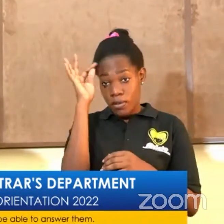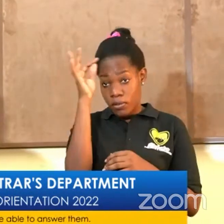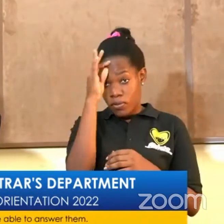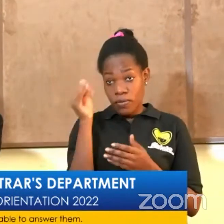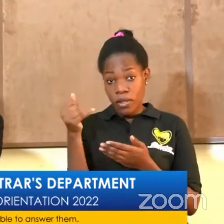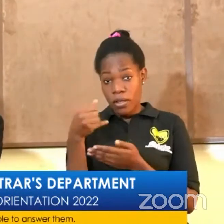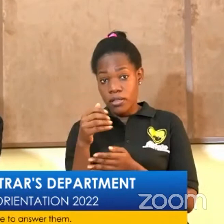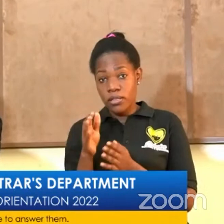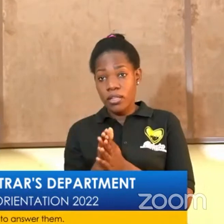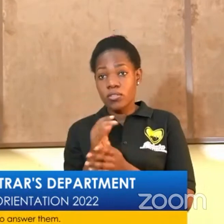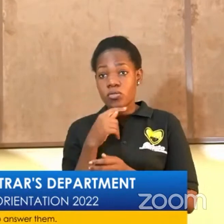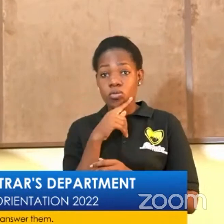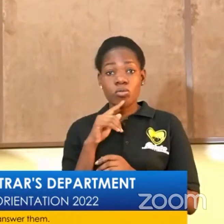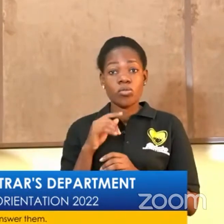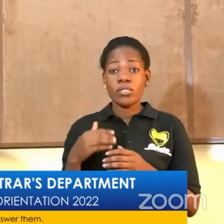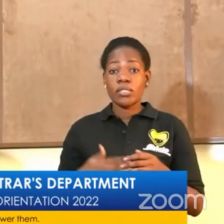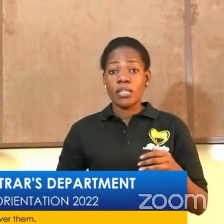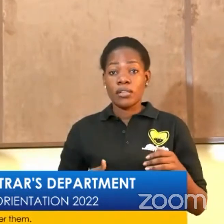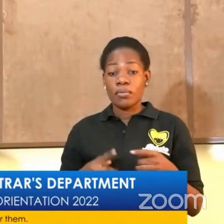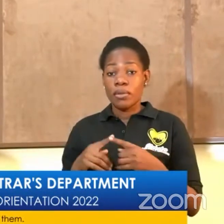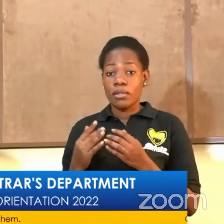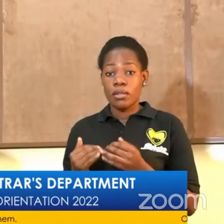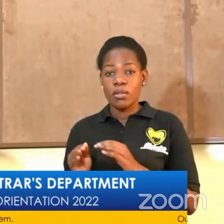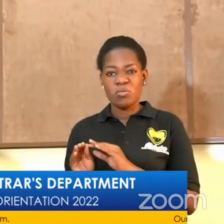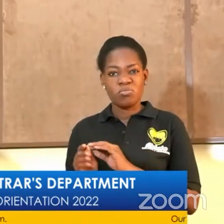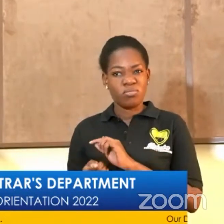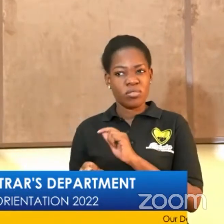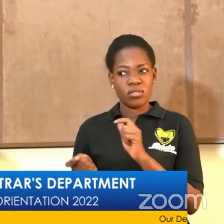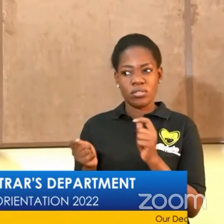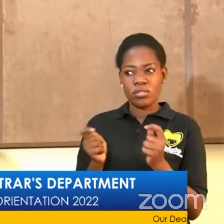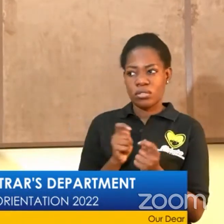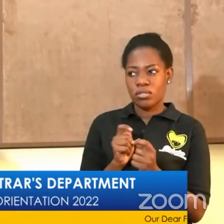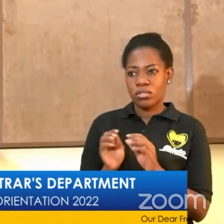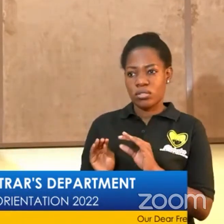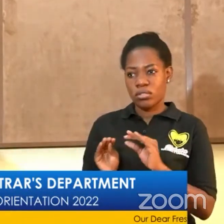and it has been transferred to Faculty of